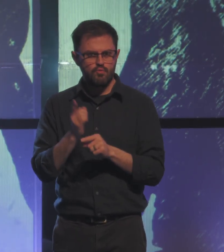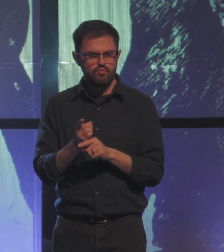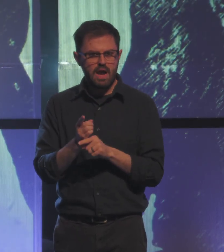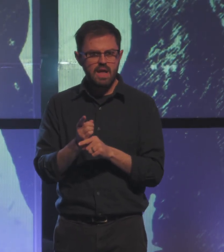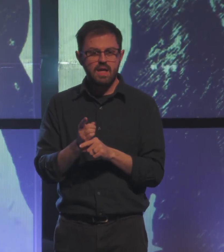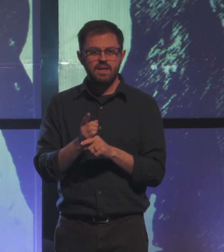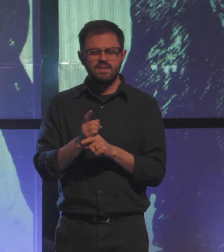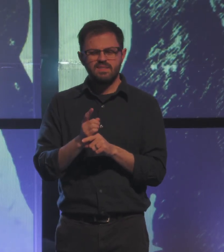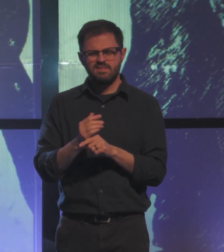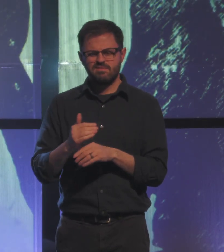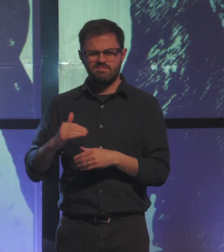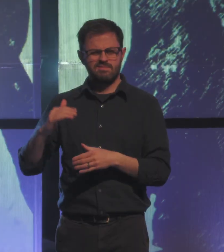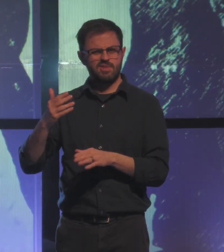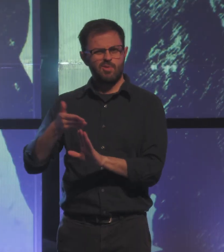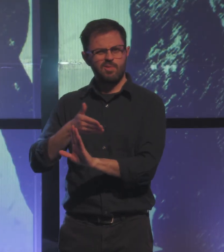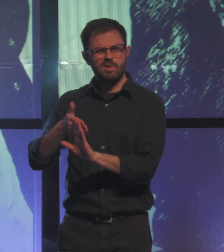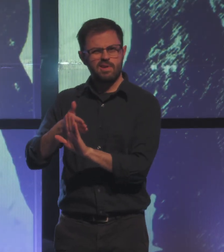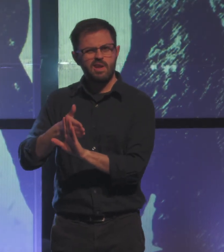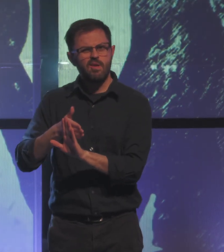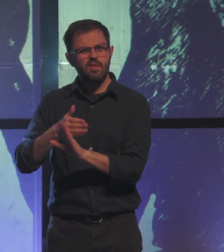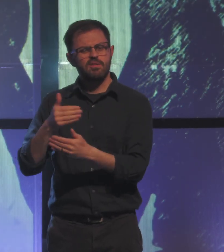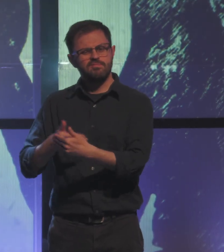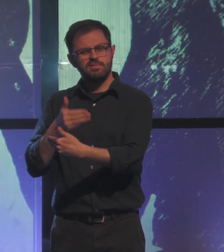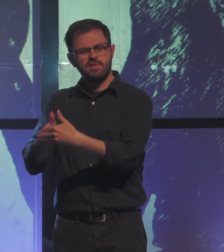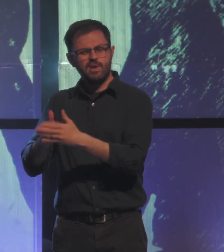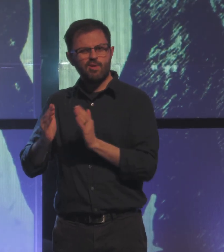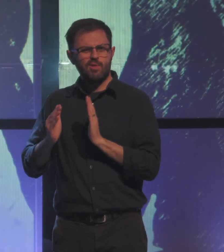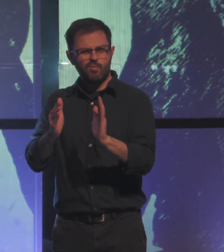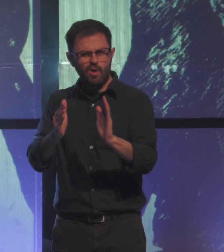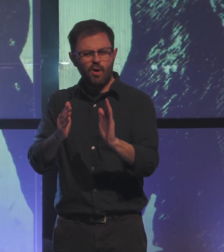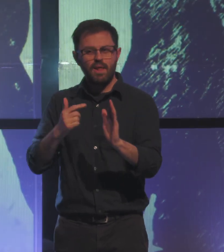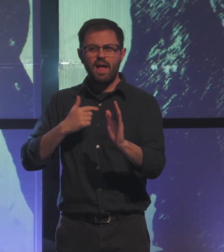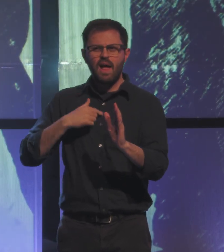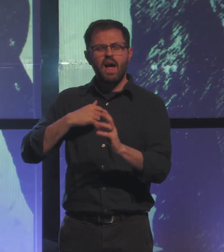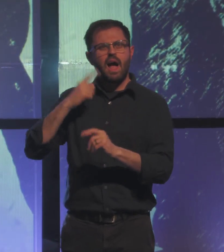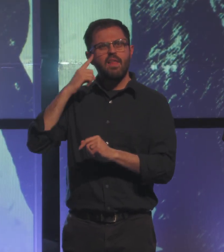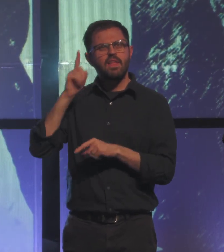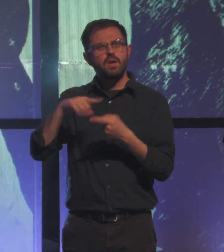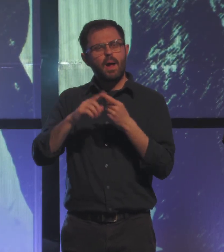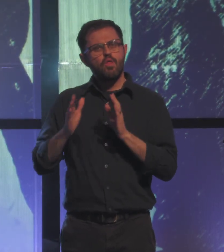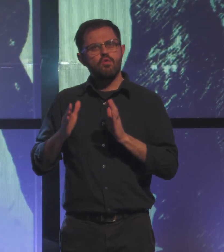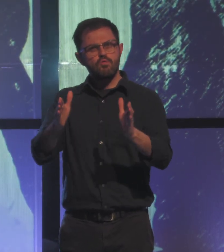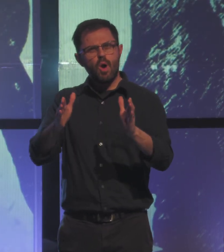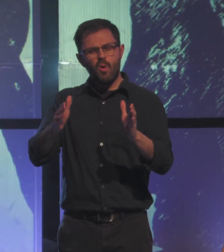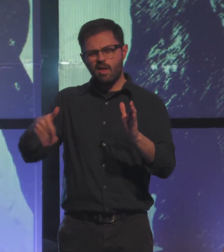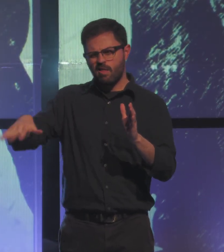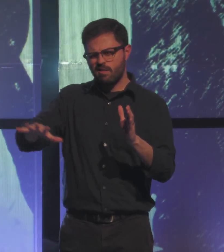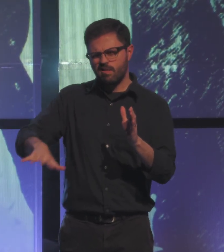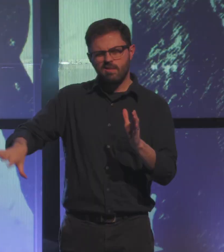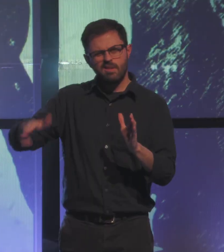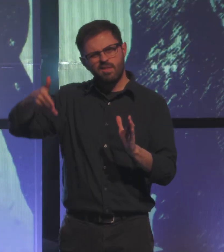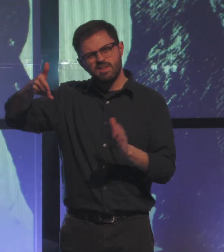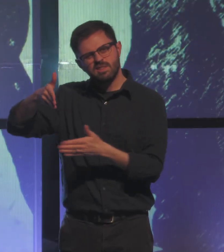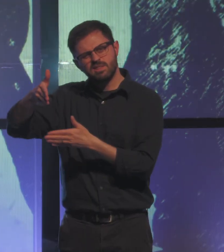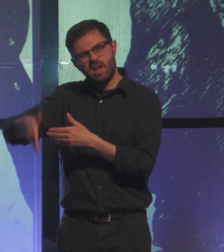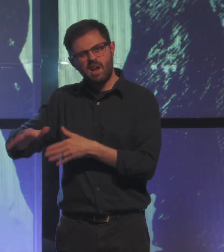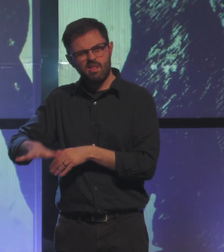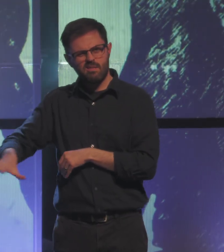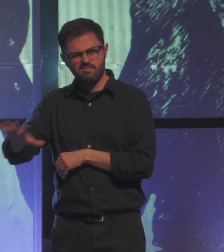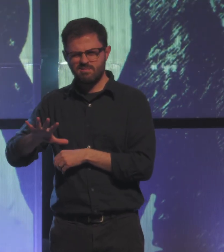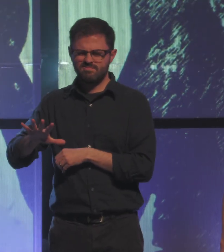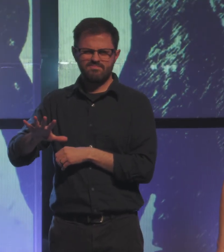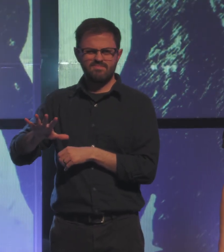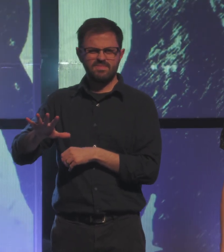think about on the roadside, like when I'm driving on the freeway or something, it's where all the trash and the dirt and the stuff just kind of goes. It's just kind of kick